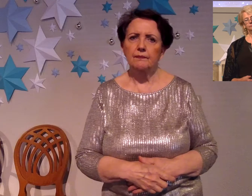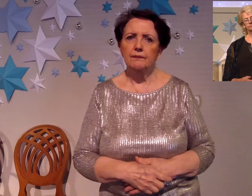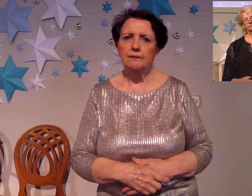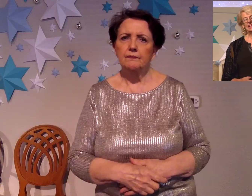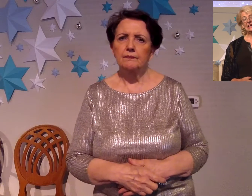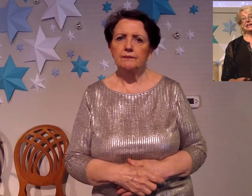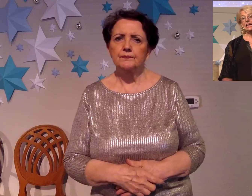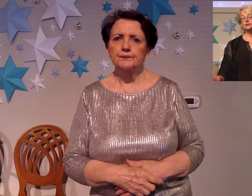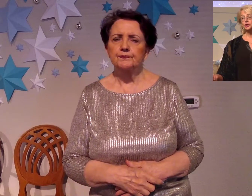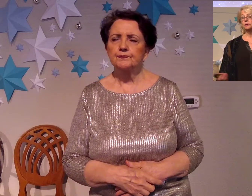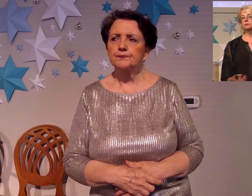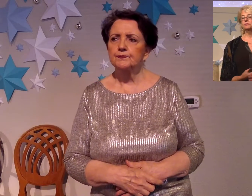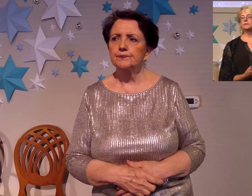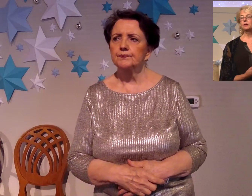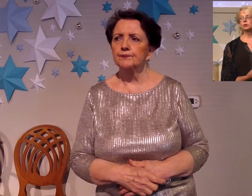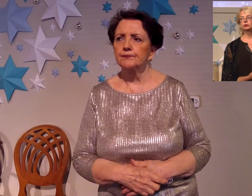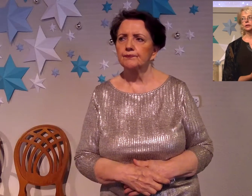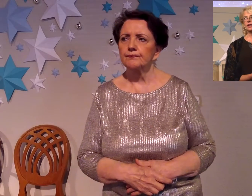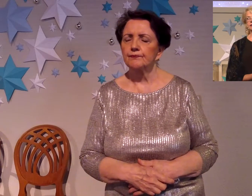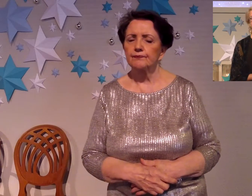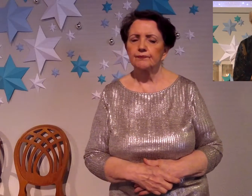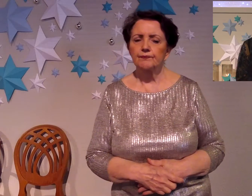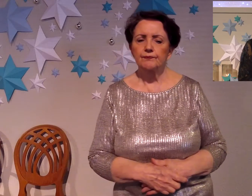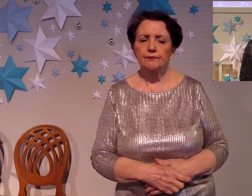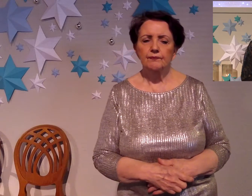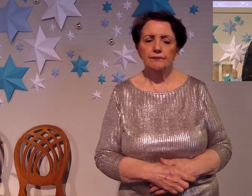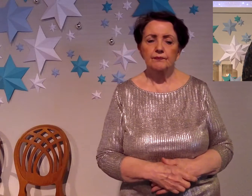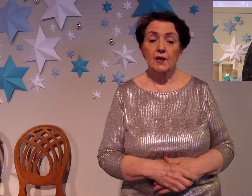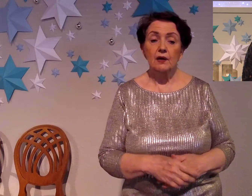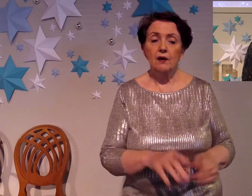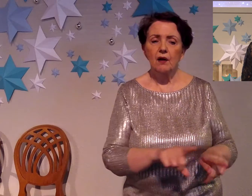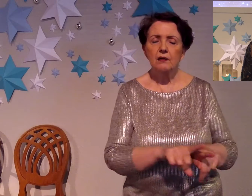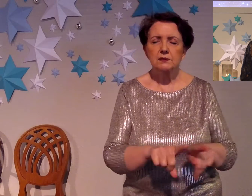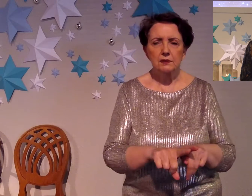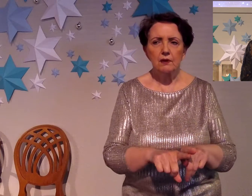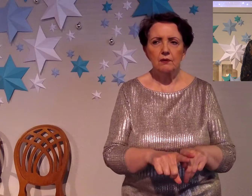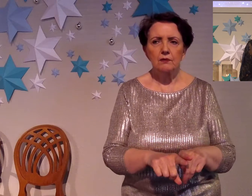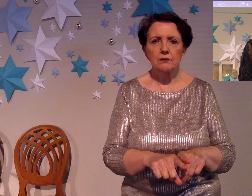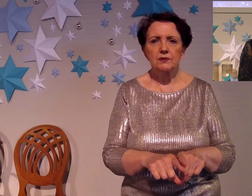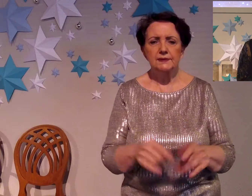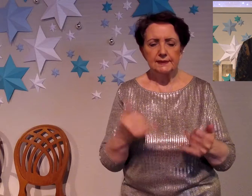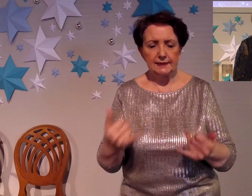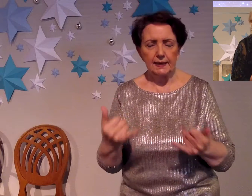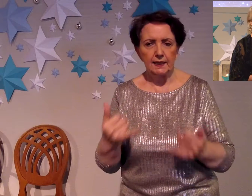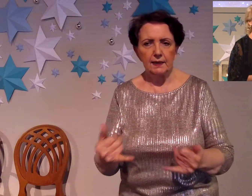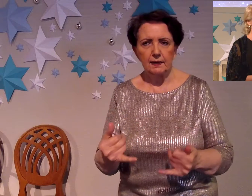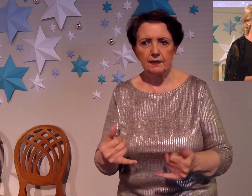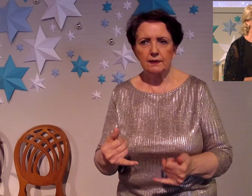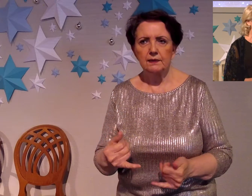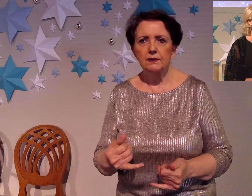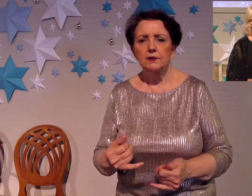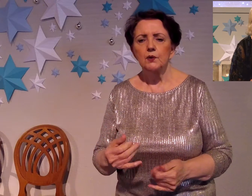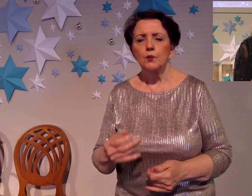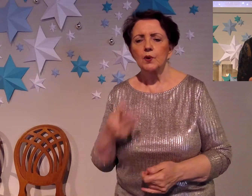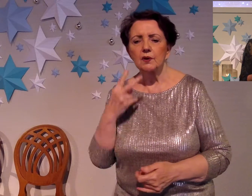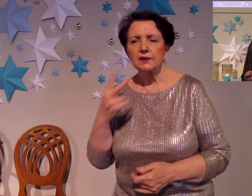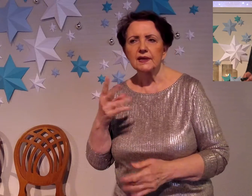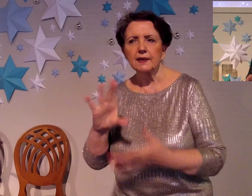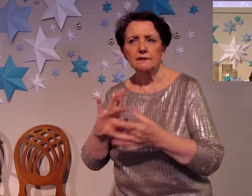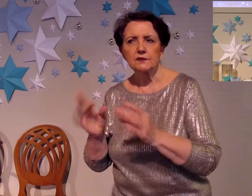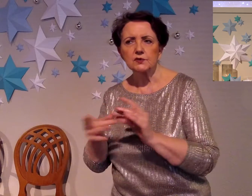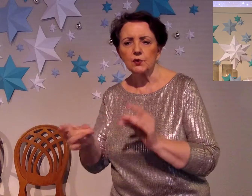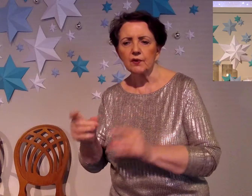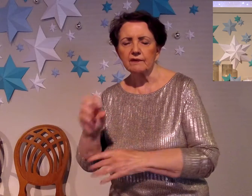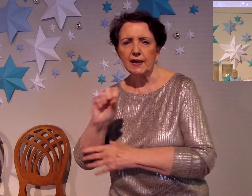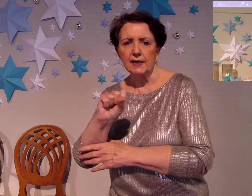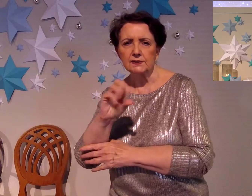Right? And so the other thing that we're looking at today, besides this beautiful Hanukkah story, is the story of solstice. And as we all